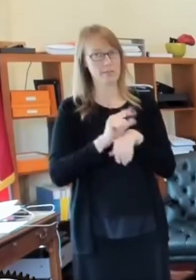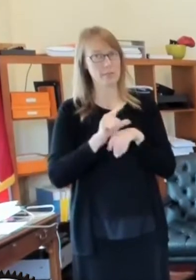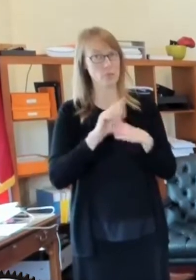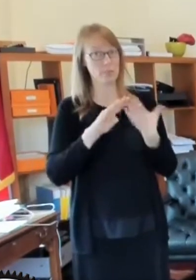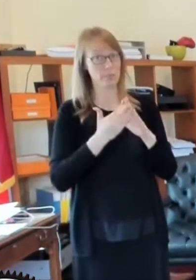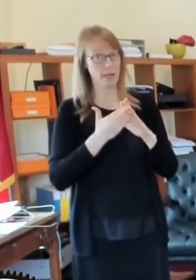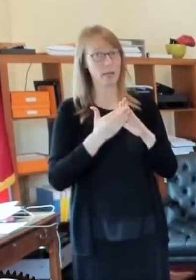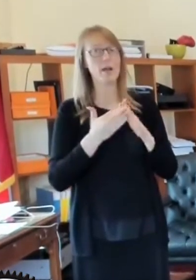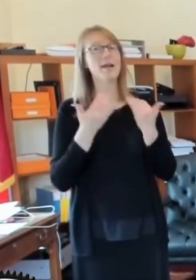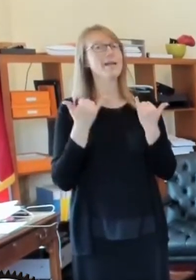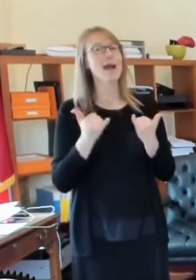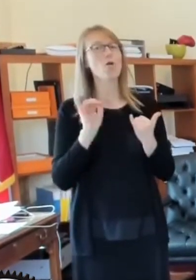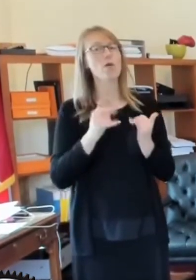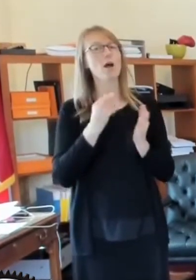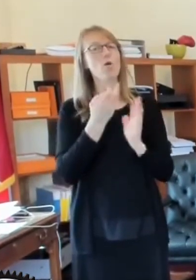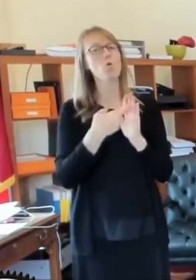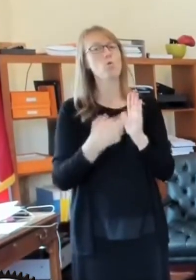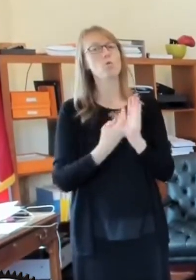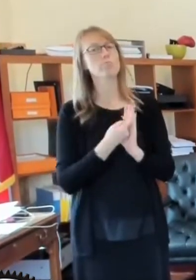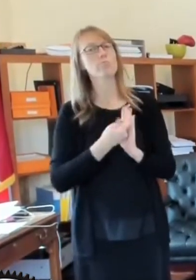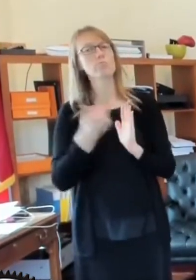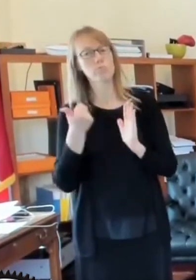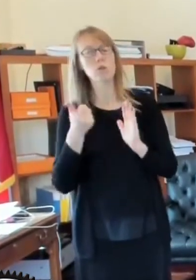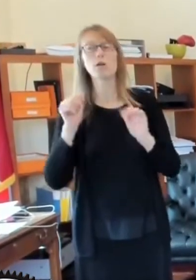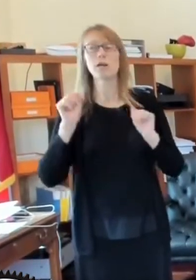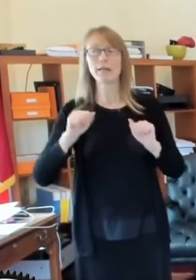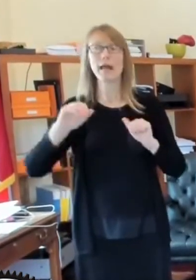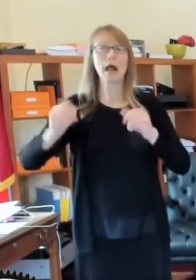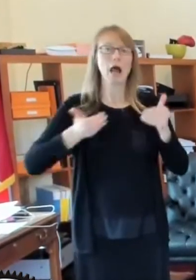EMS. And that's important